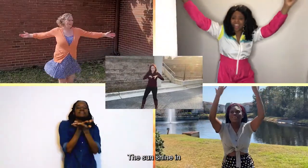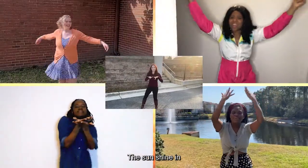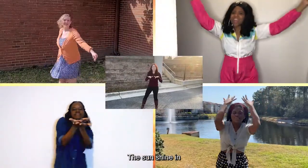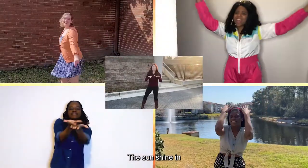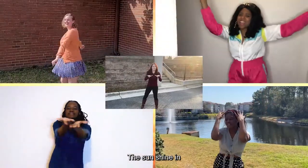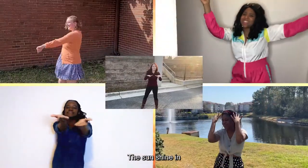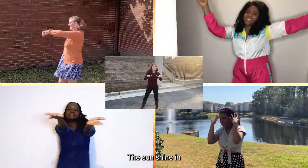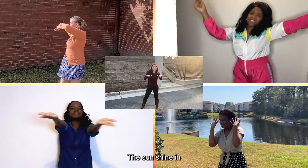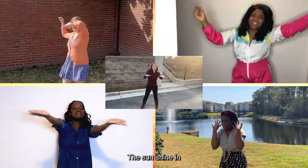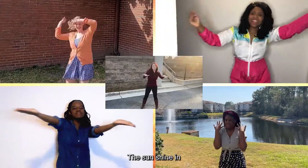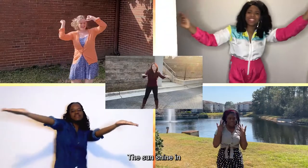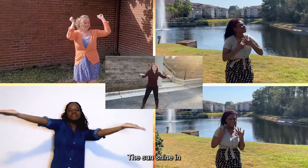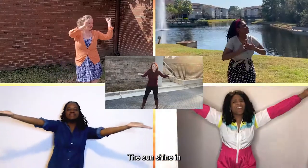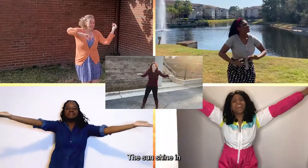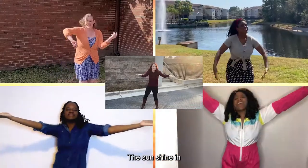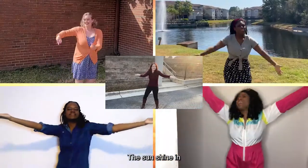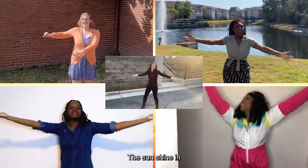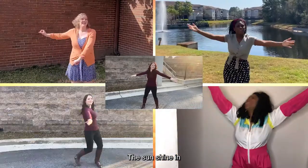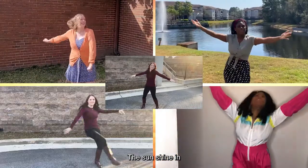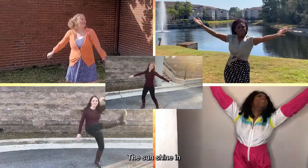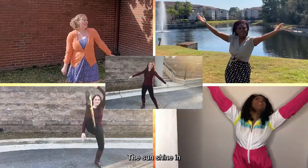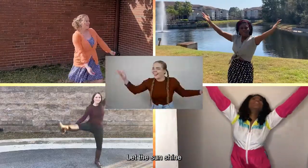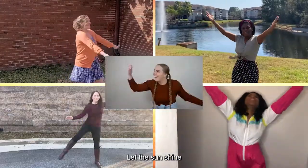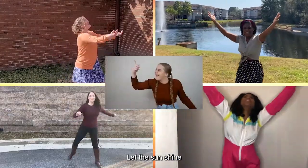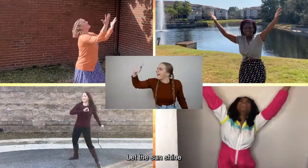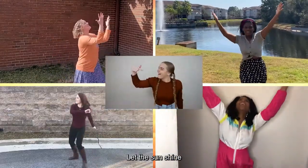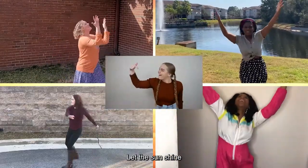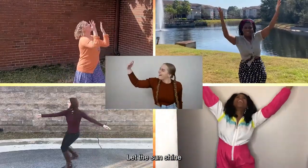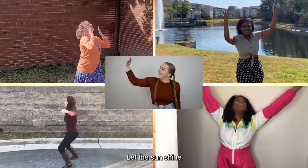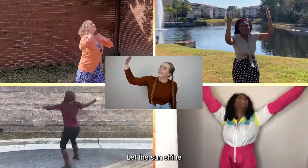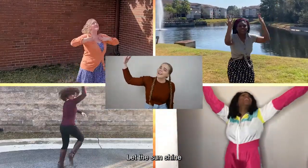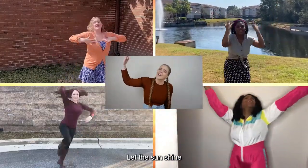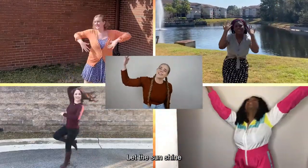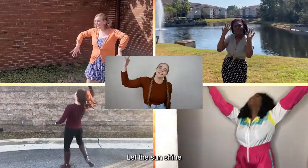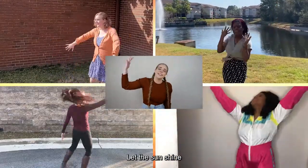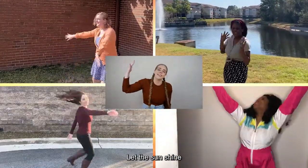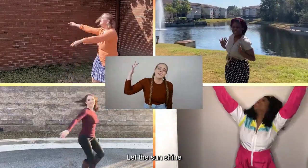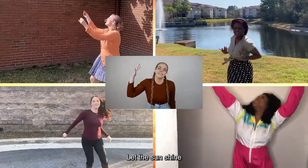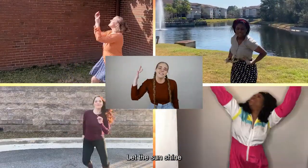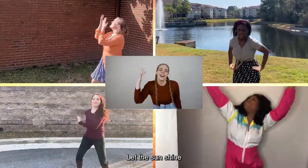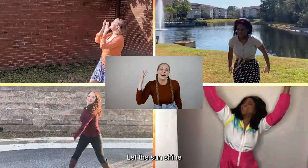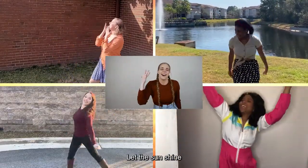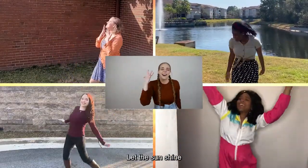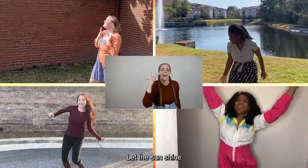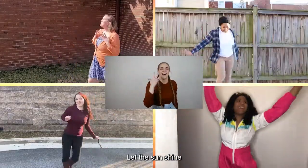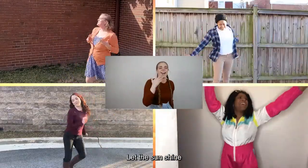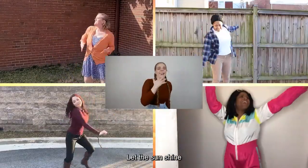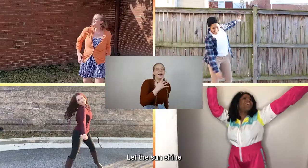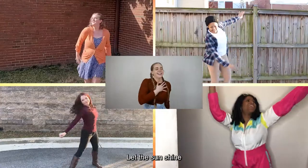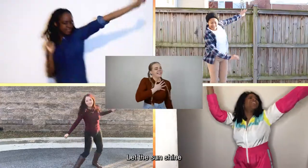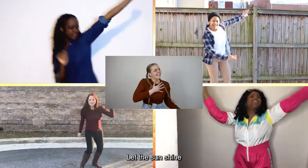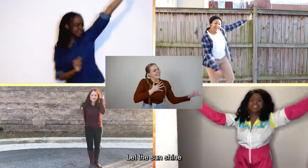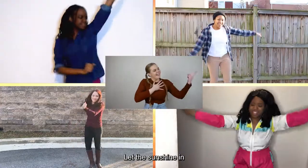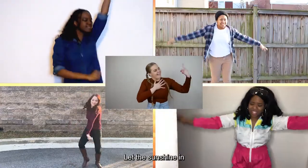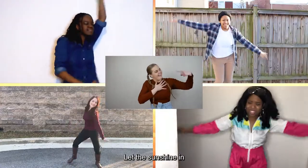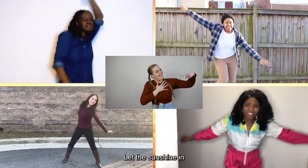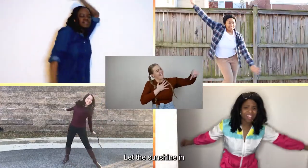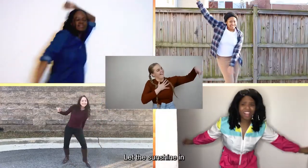Come on now Let the sun shine You gotta let.